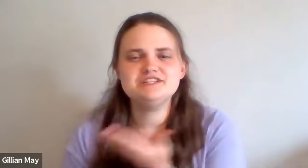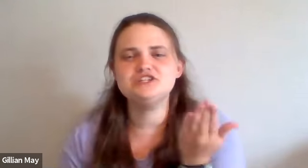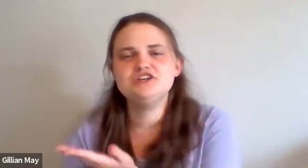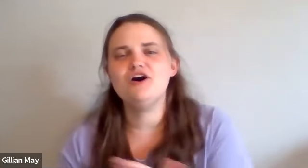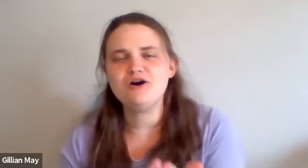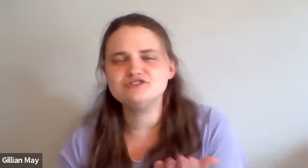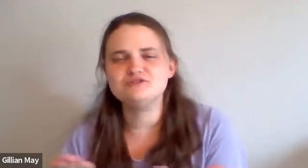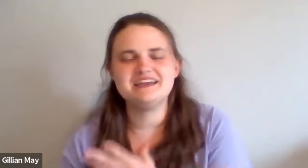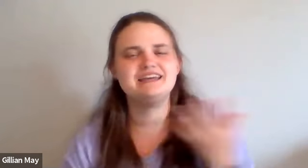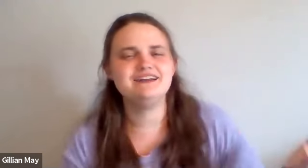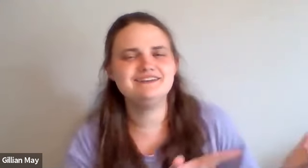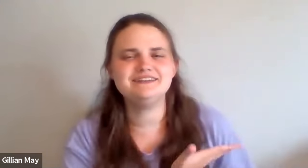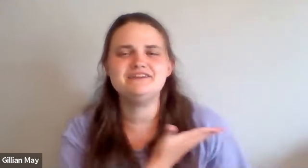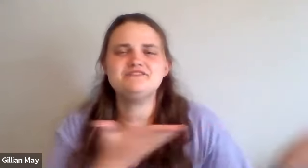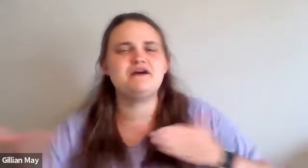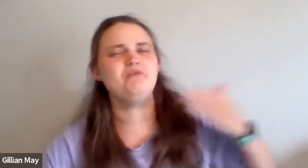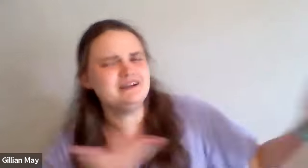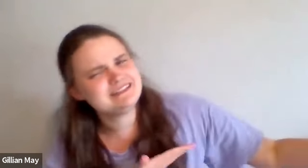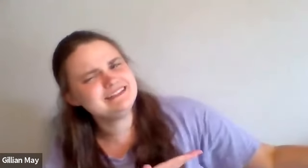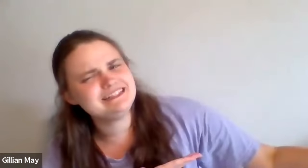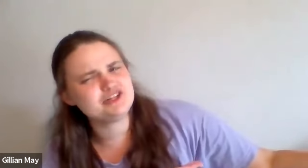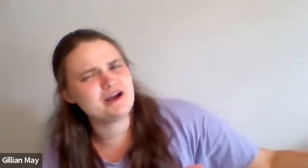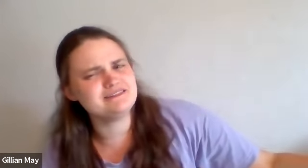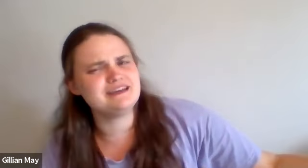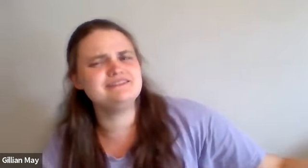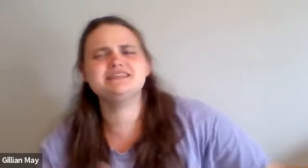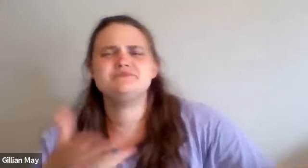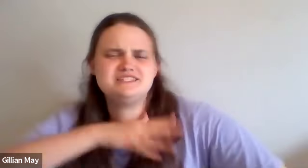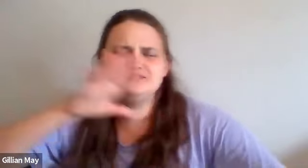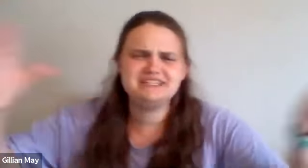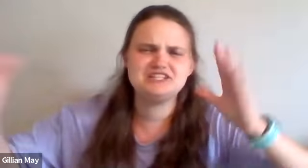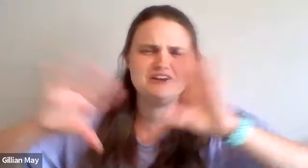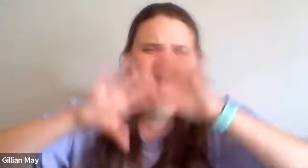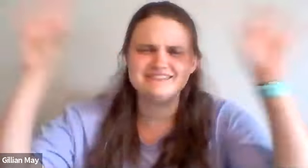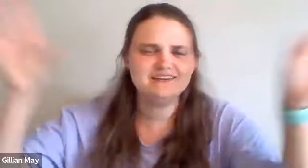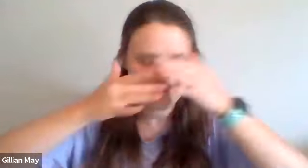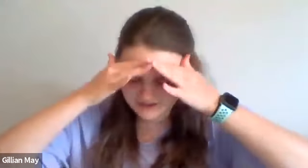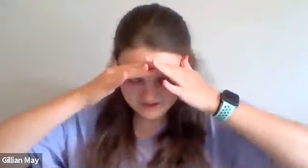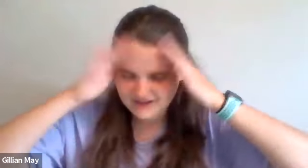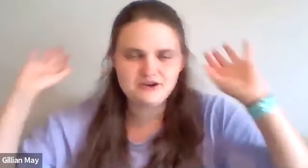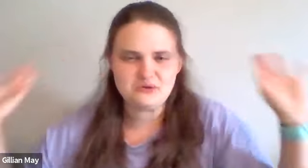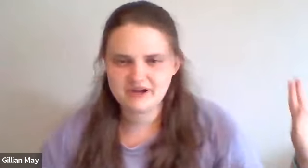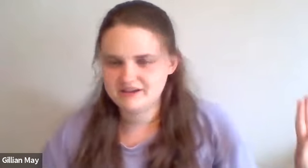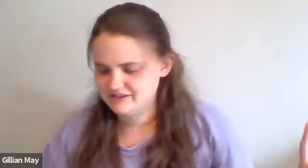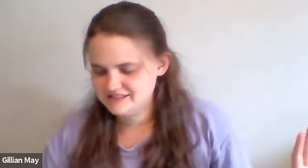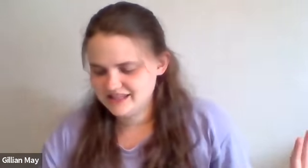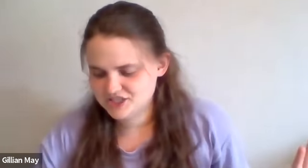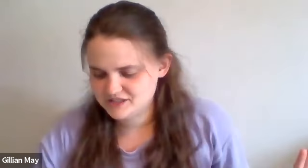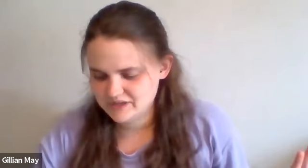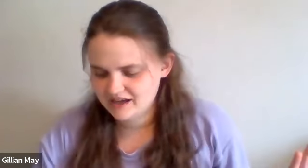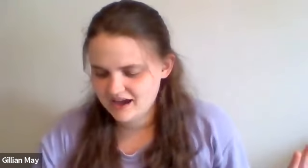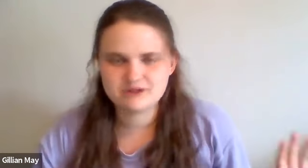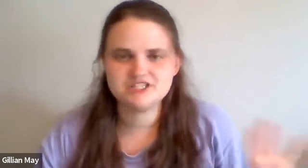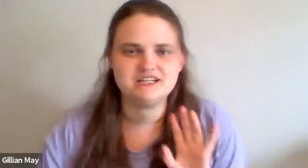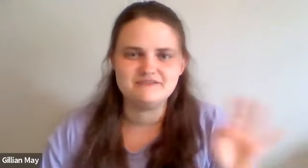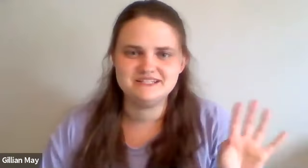teaching y'all. So like technically, even if I wasn't a teacher outside of this, I'm still teaching y'all. And I was like, oh my goodness, that's just me. I question every time.